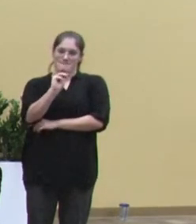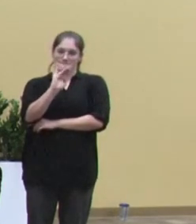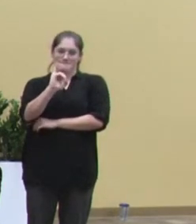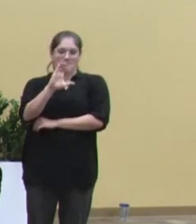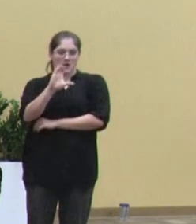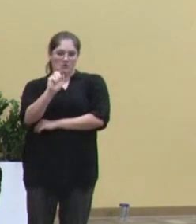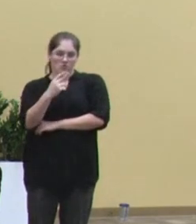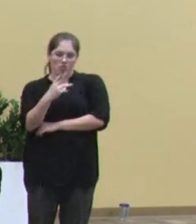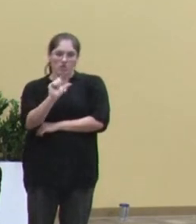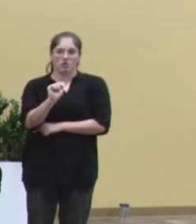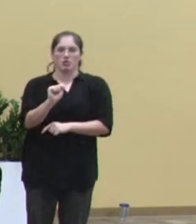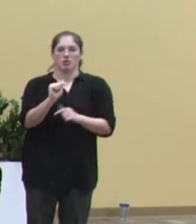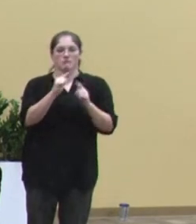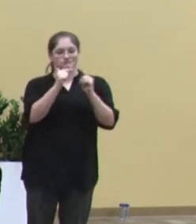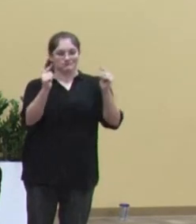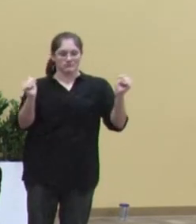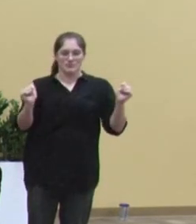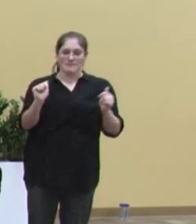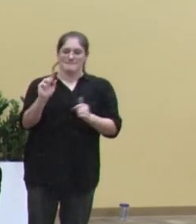Cleaver, Malcolm X,